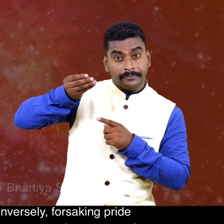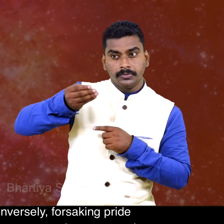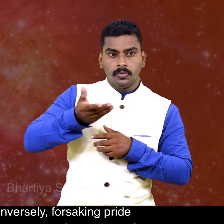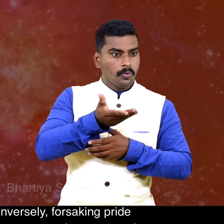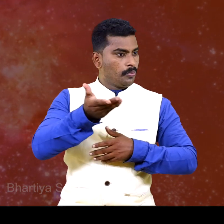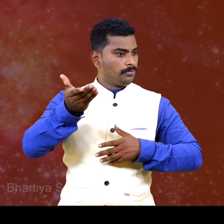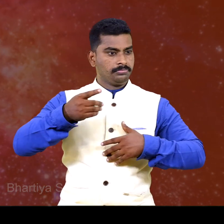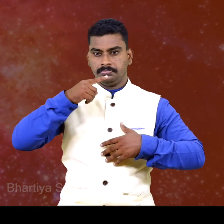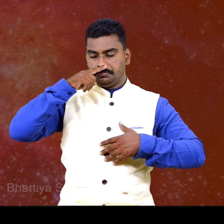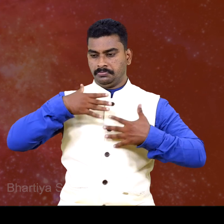person.